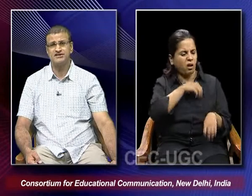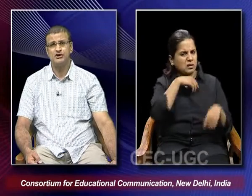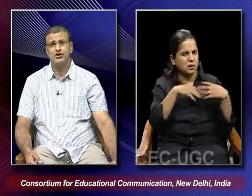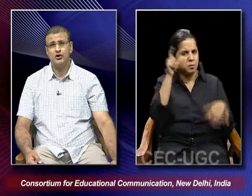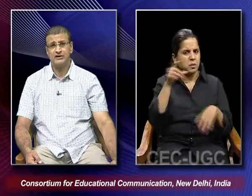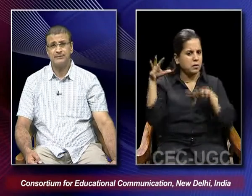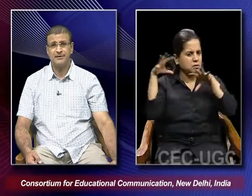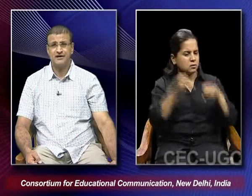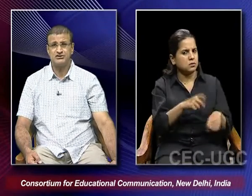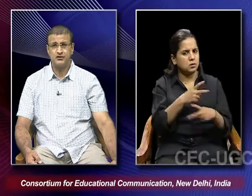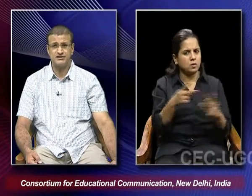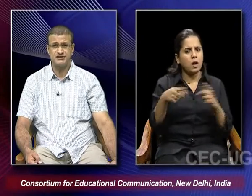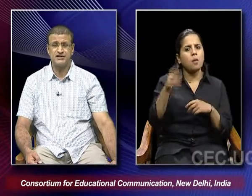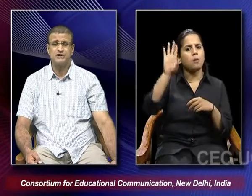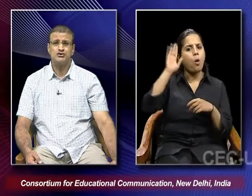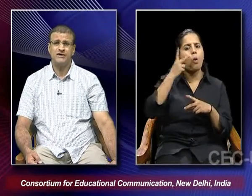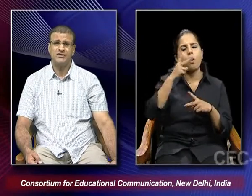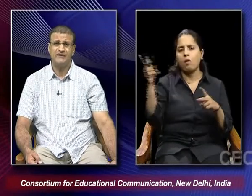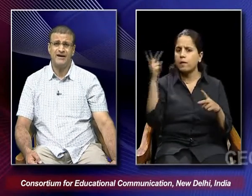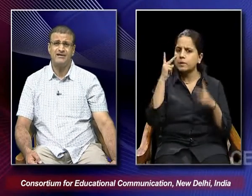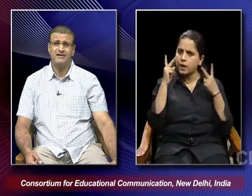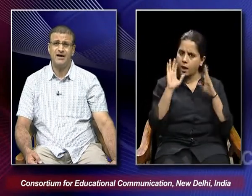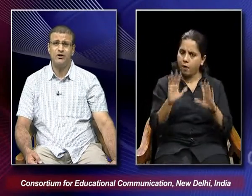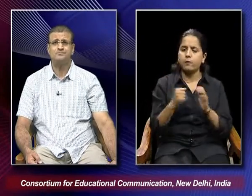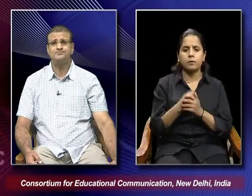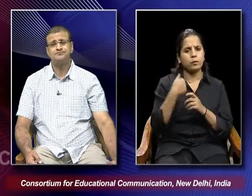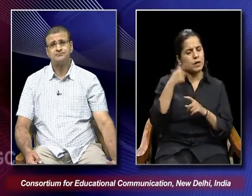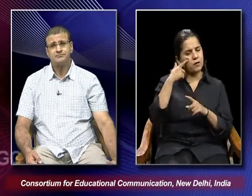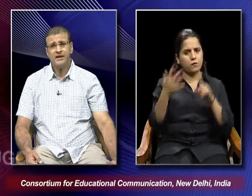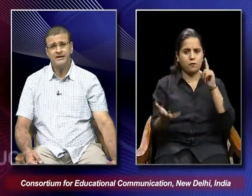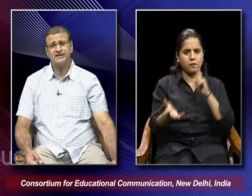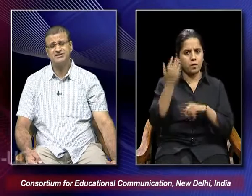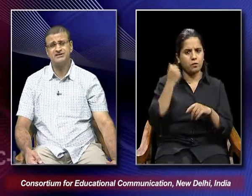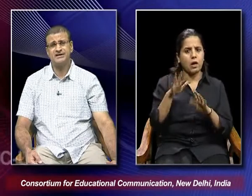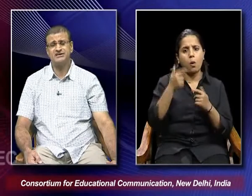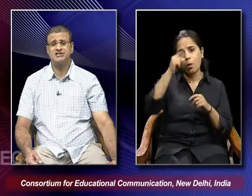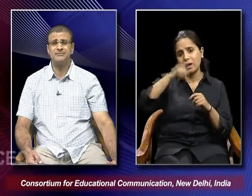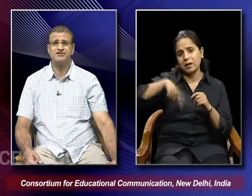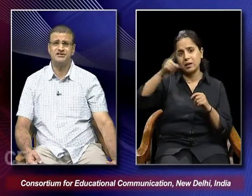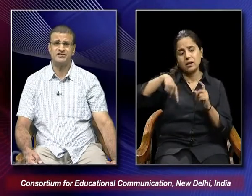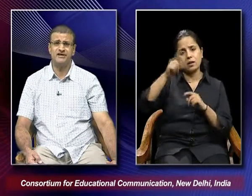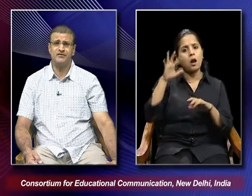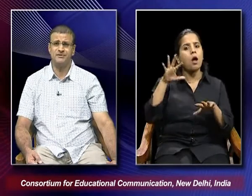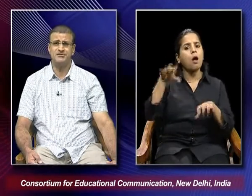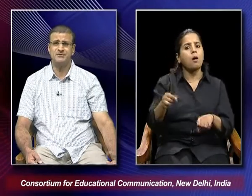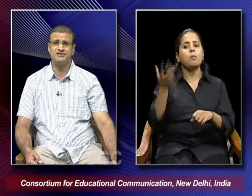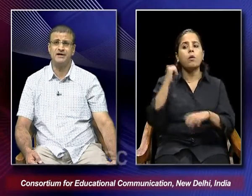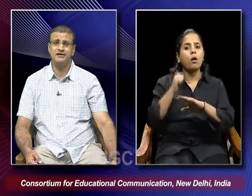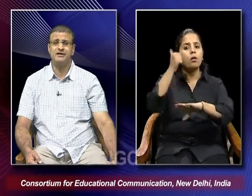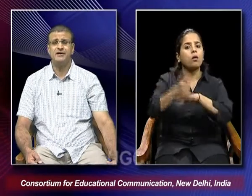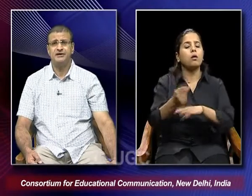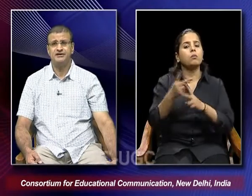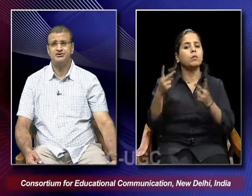forces or the imperialist forces. So we find that how Indians, they established this kind of a principles